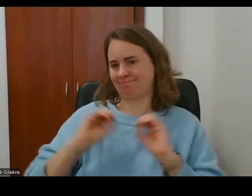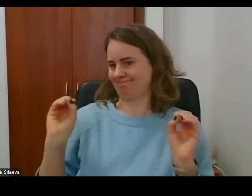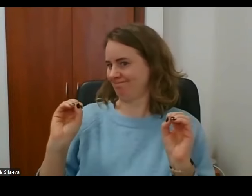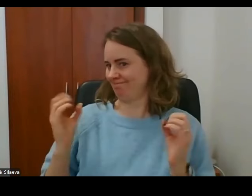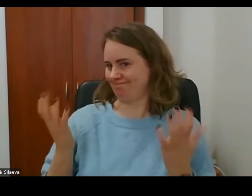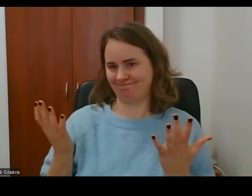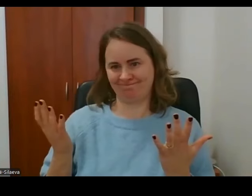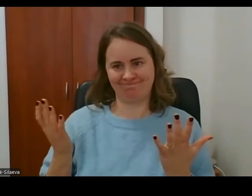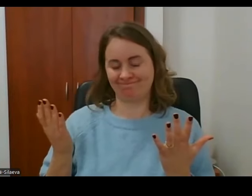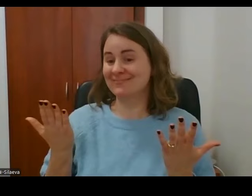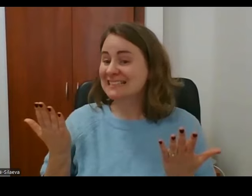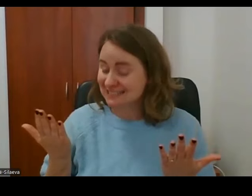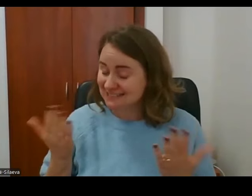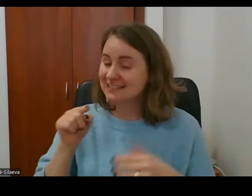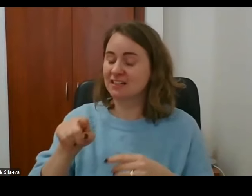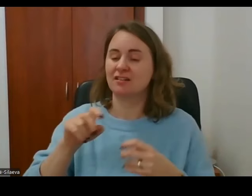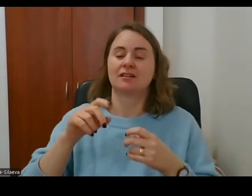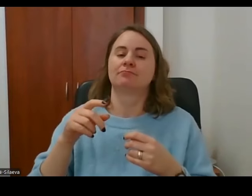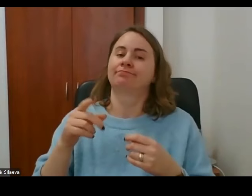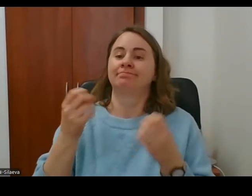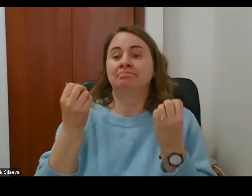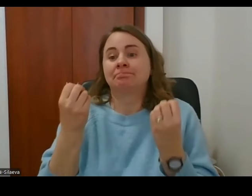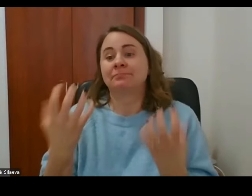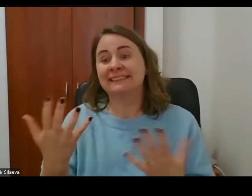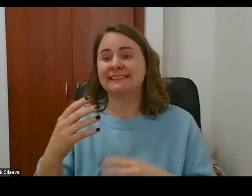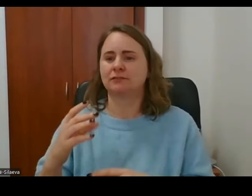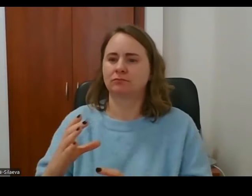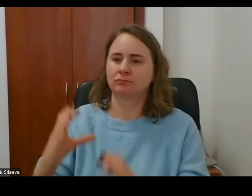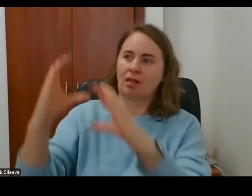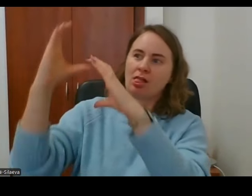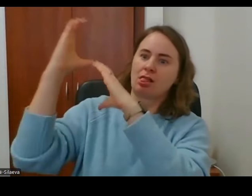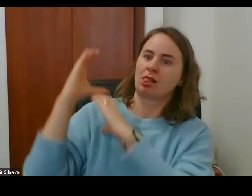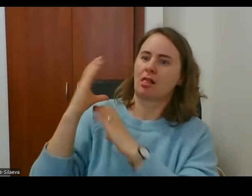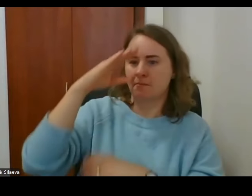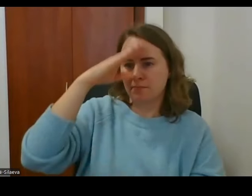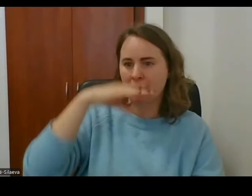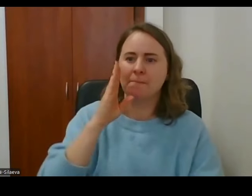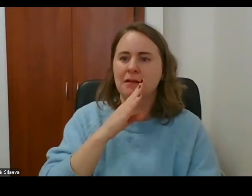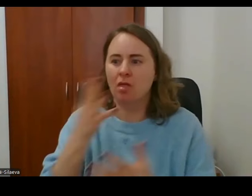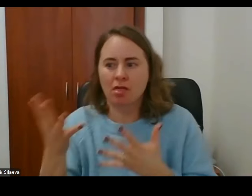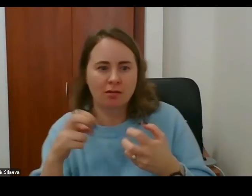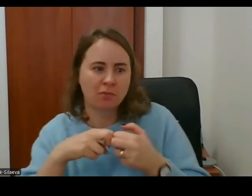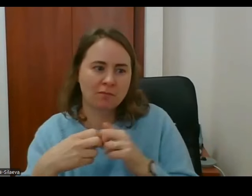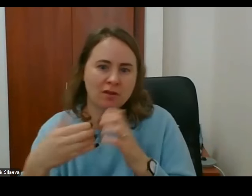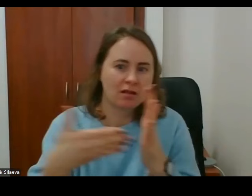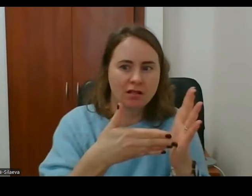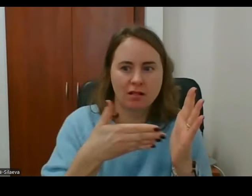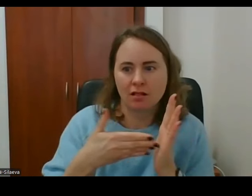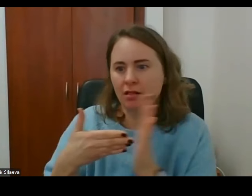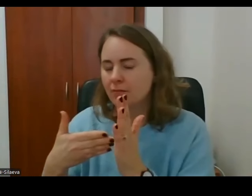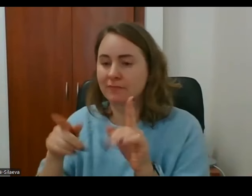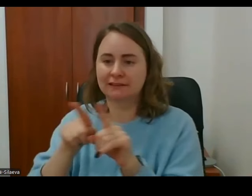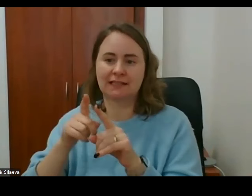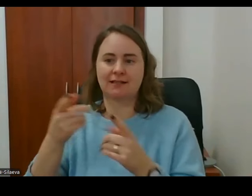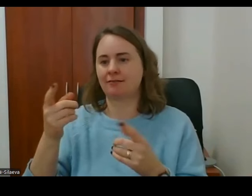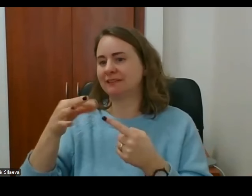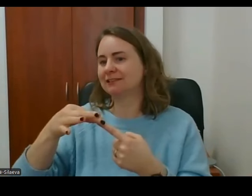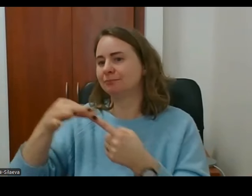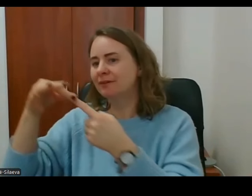connected with deaf? I know that in Lithuania we have nothing about that. No literature. So it's